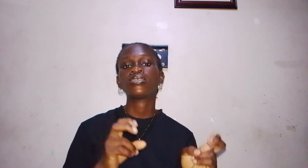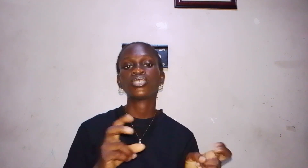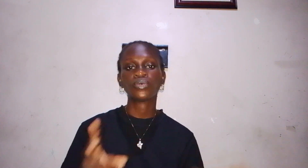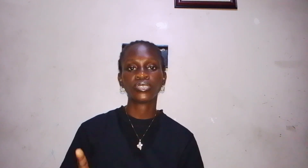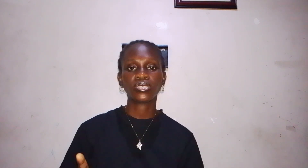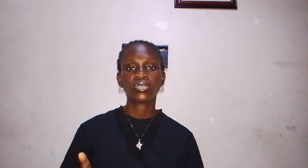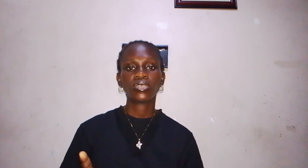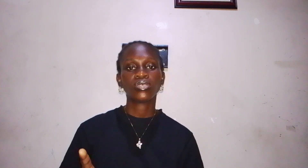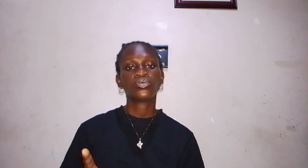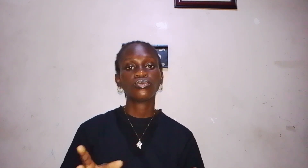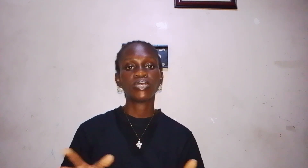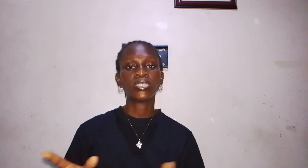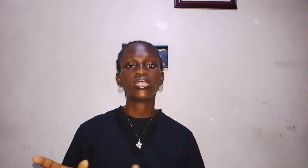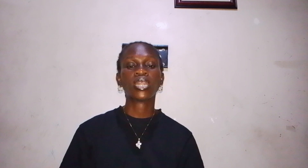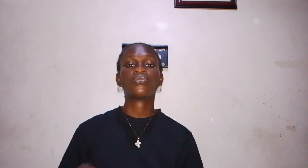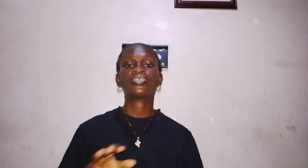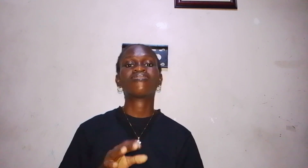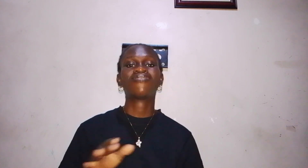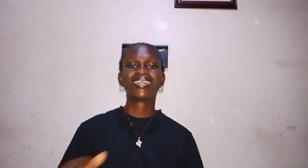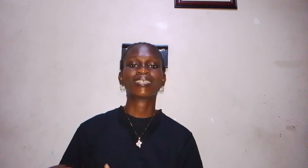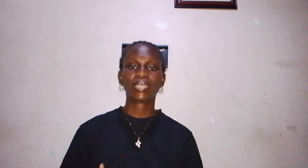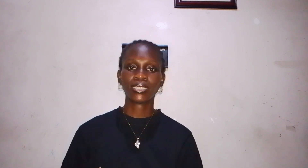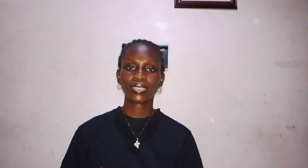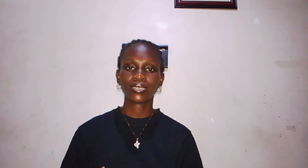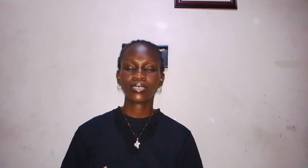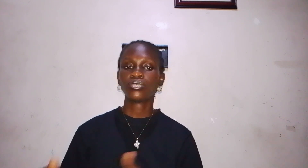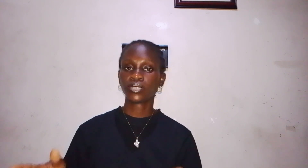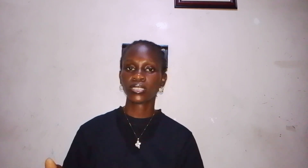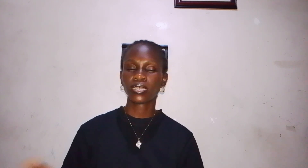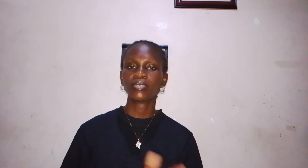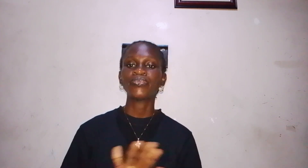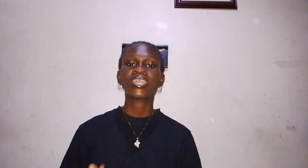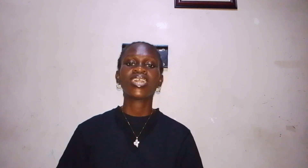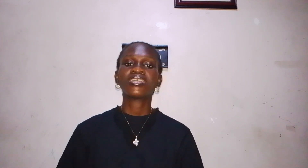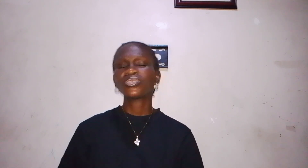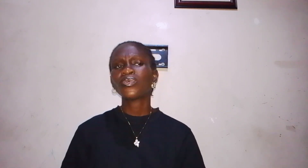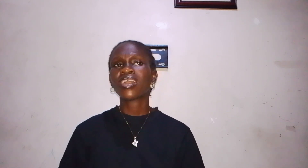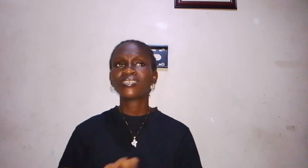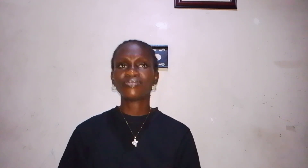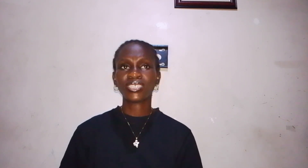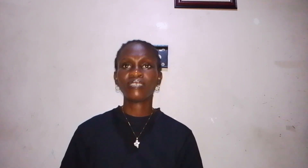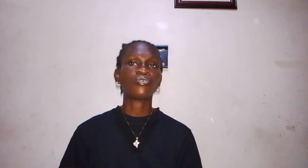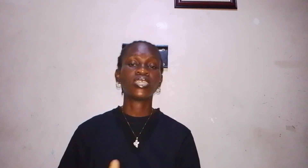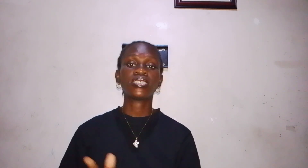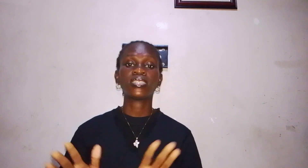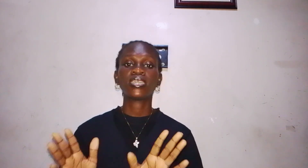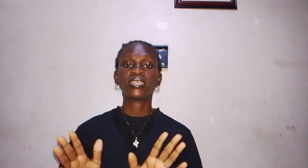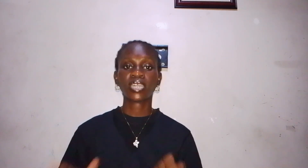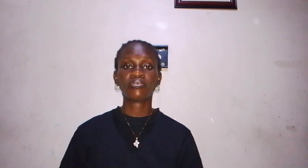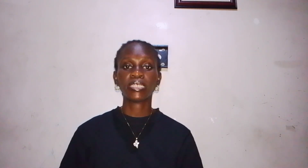an English word. So basically, I will just finger spell it. You understand? So another reason for learning the